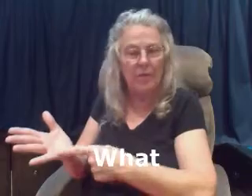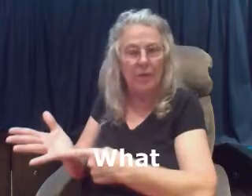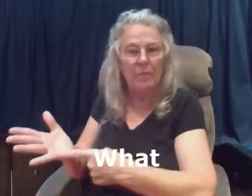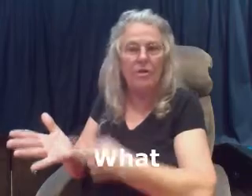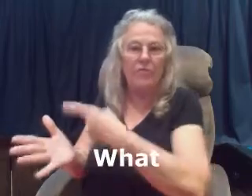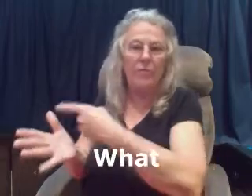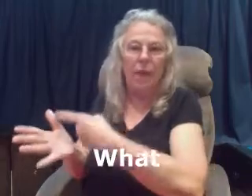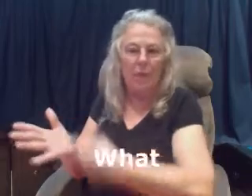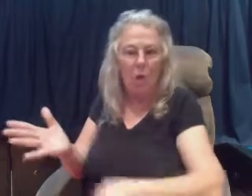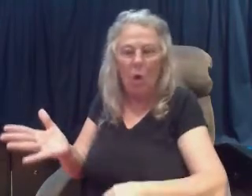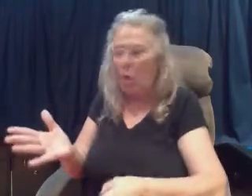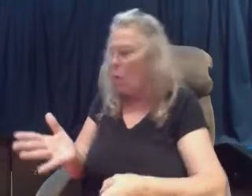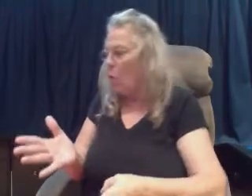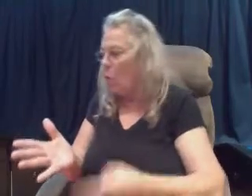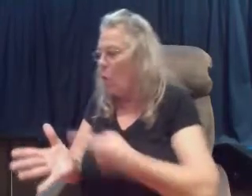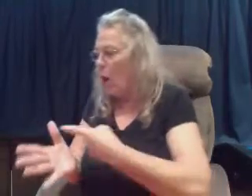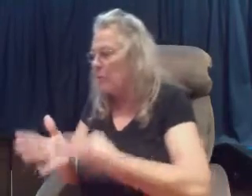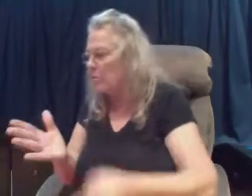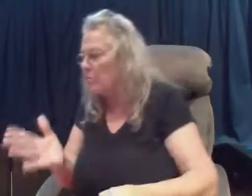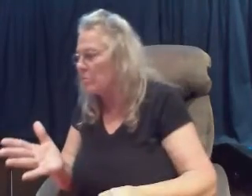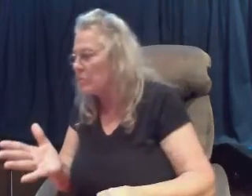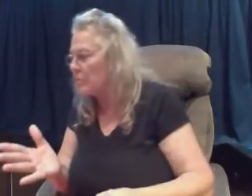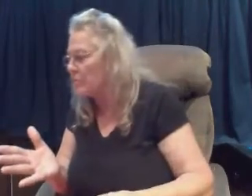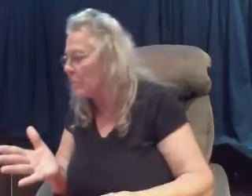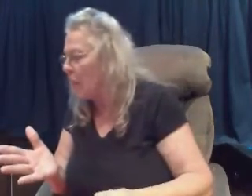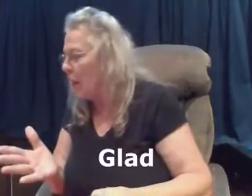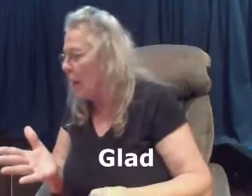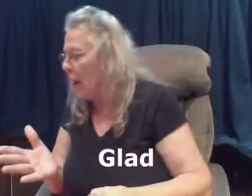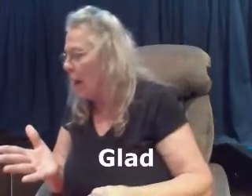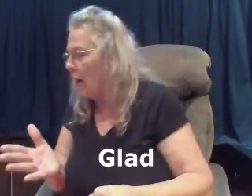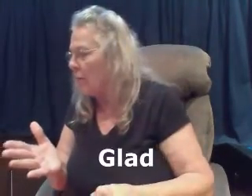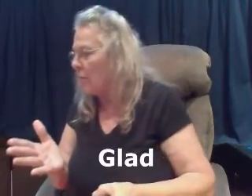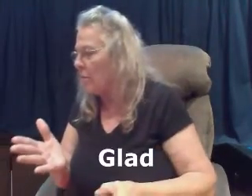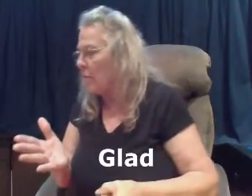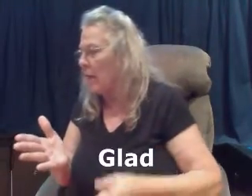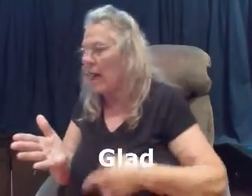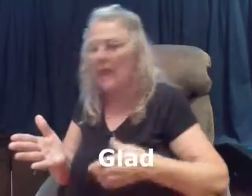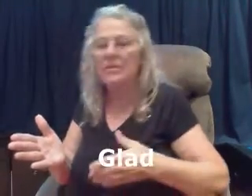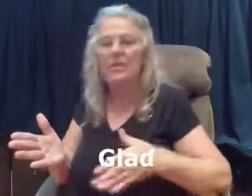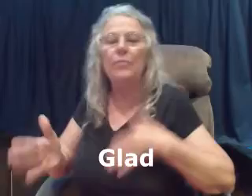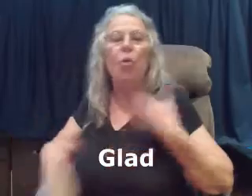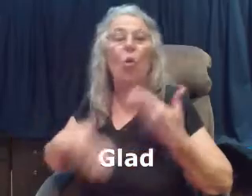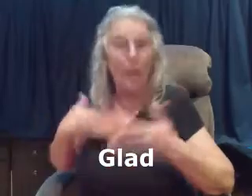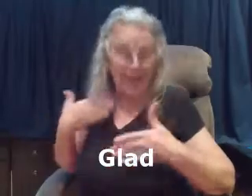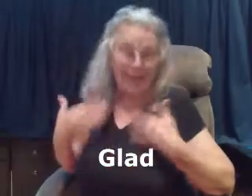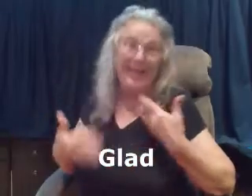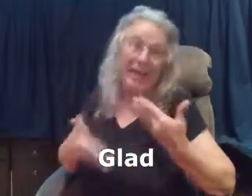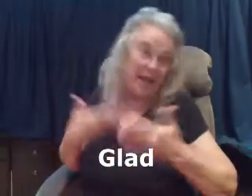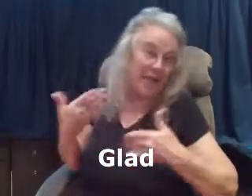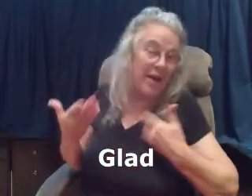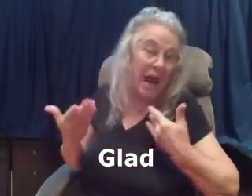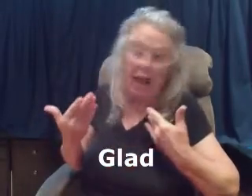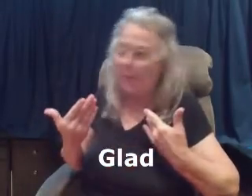it comes off the bottom. What? Uh, Gladsome, or again,